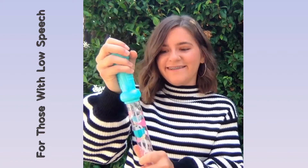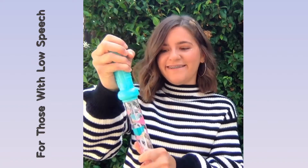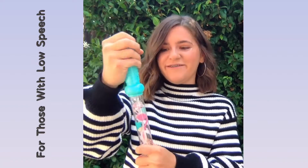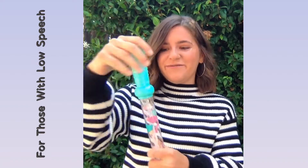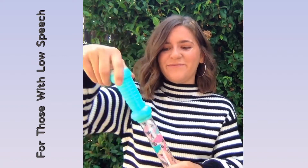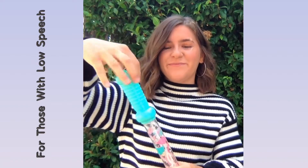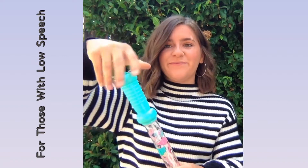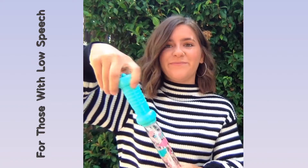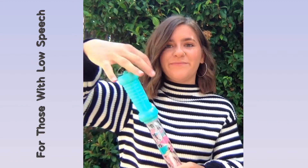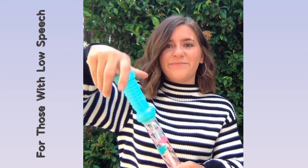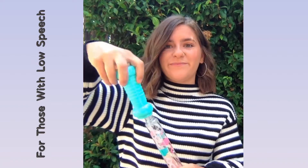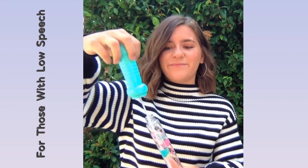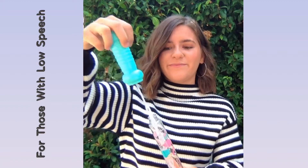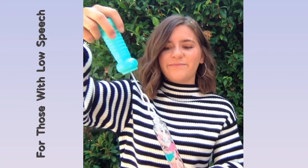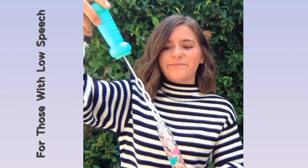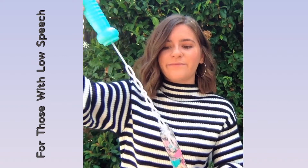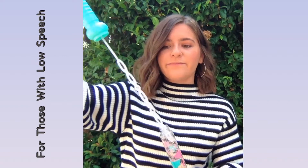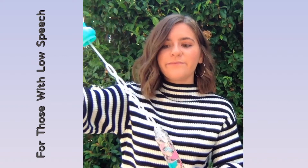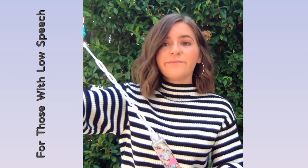In.